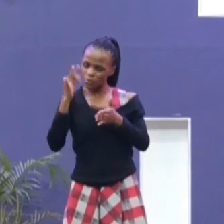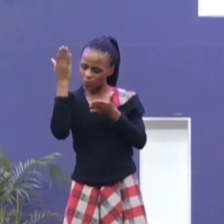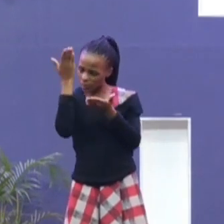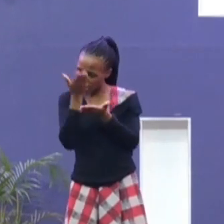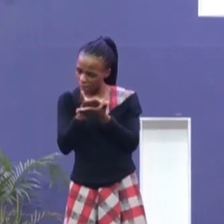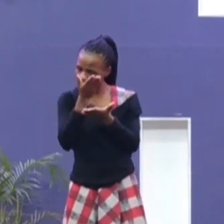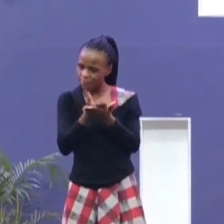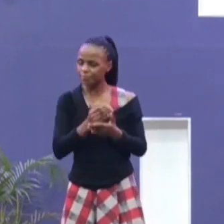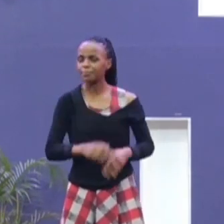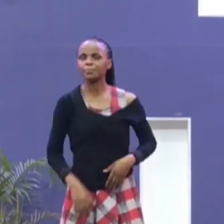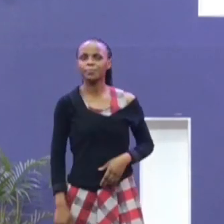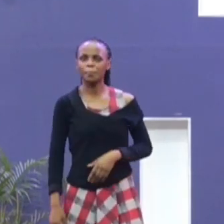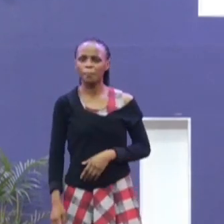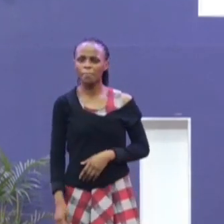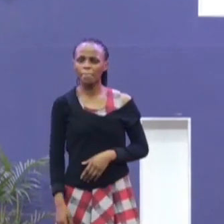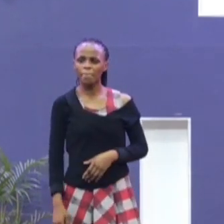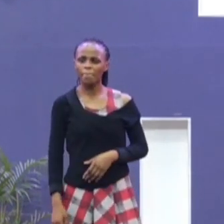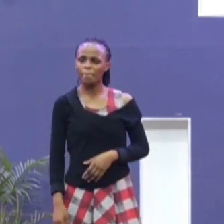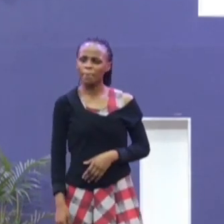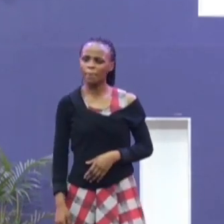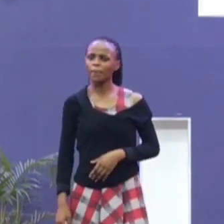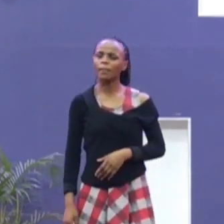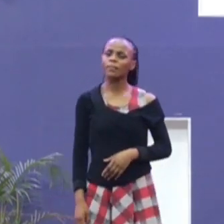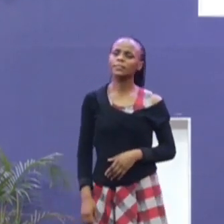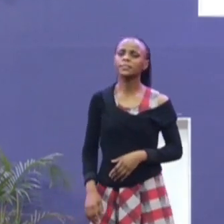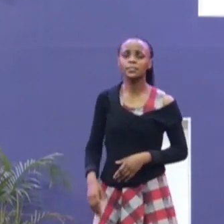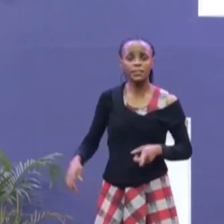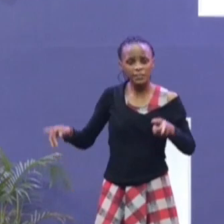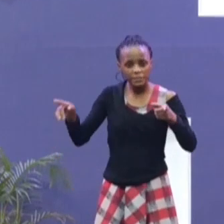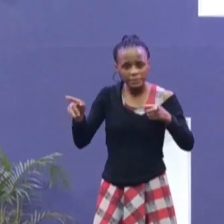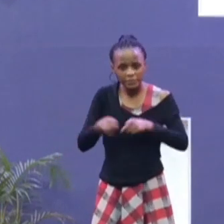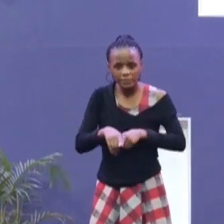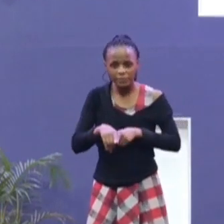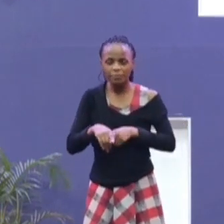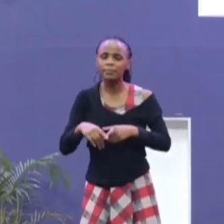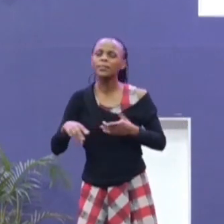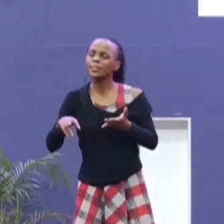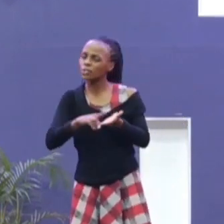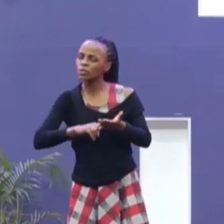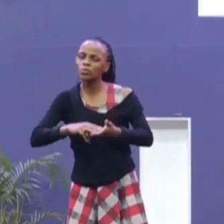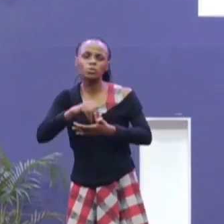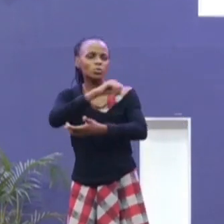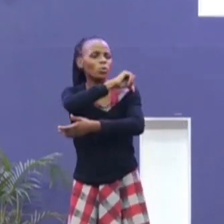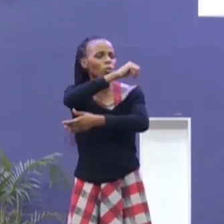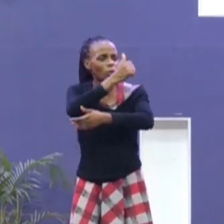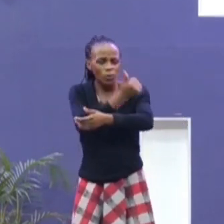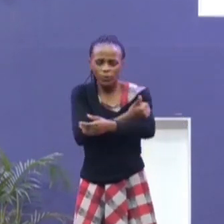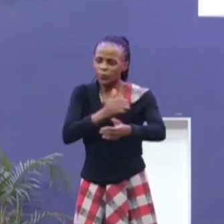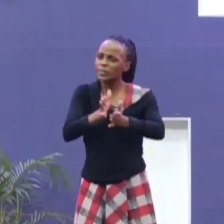chikoleri nga tusaba okusaba okwebibuuzo. We will do it in the realm where we use the authority we